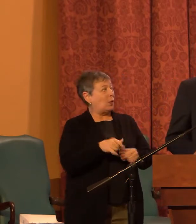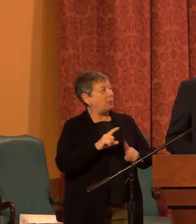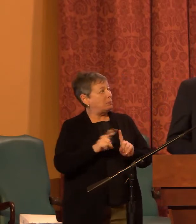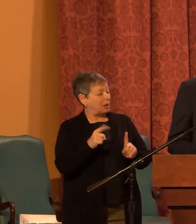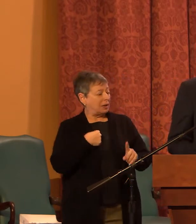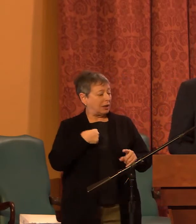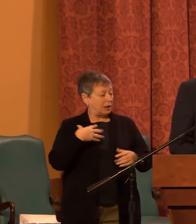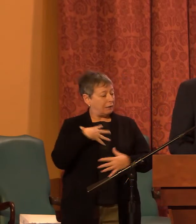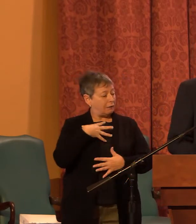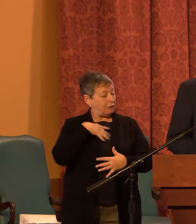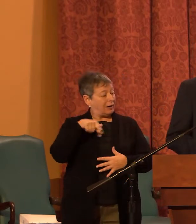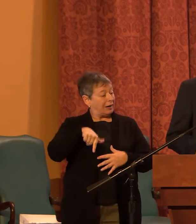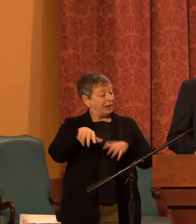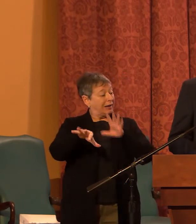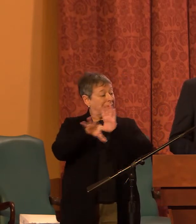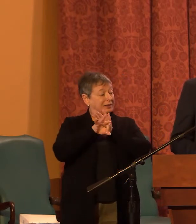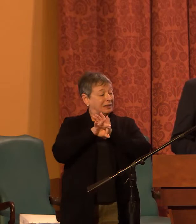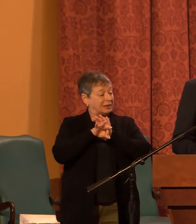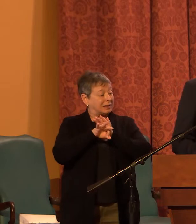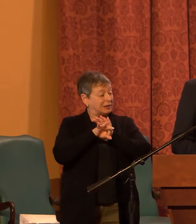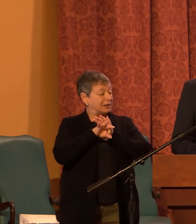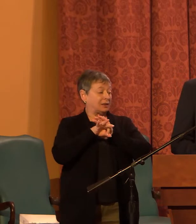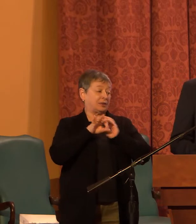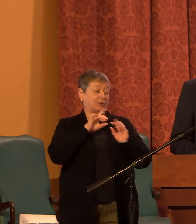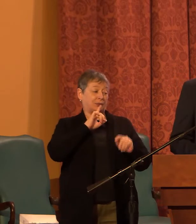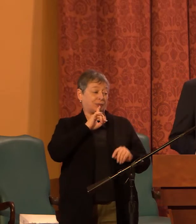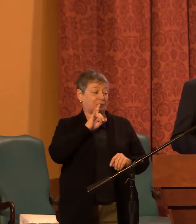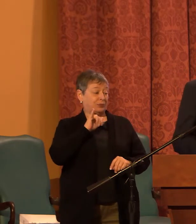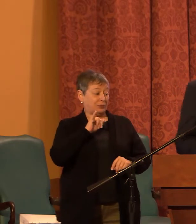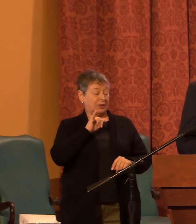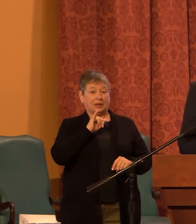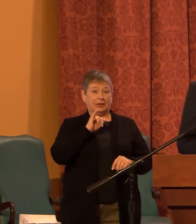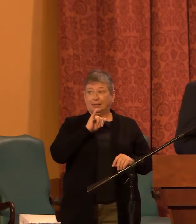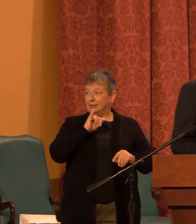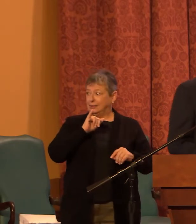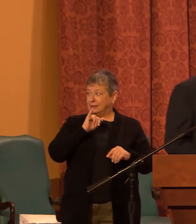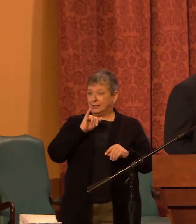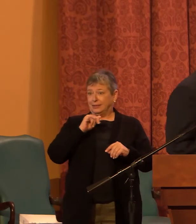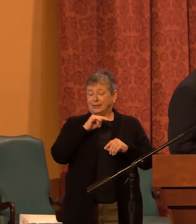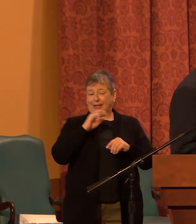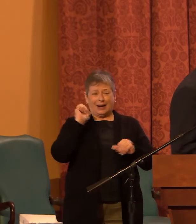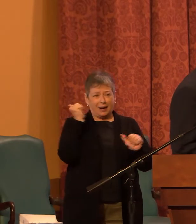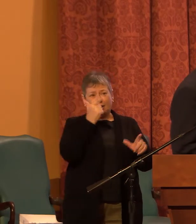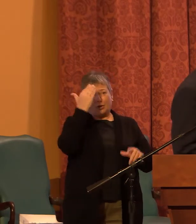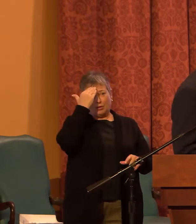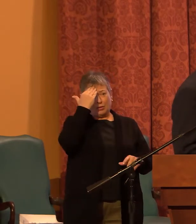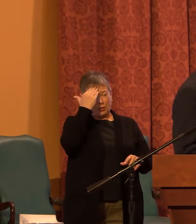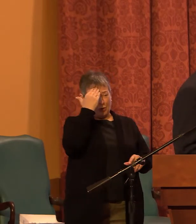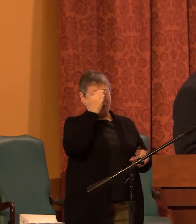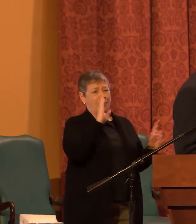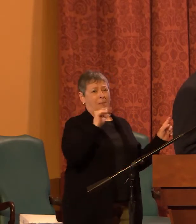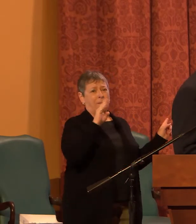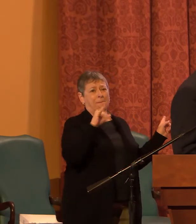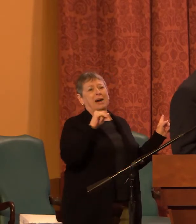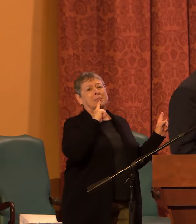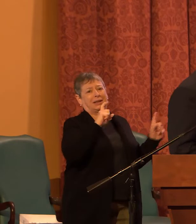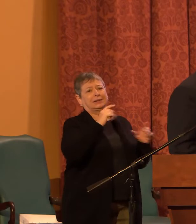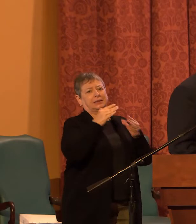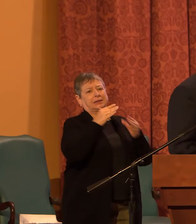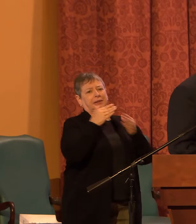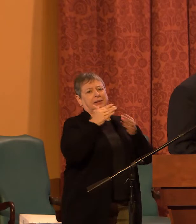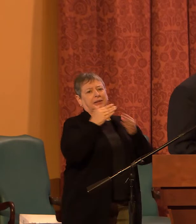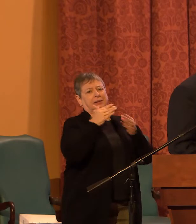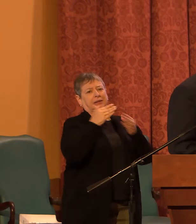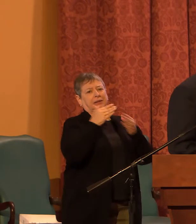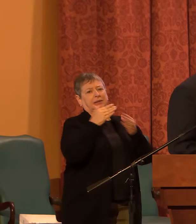But I'm afraid this selection has been stolen. Everybody knows that Bambi is the public servant of the year.